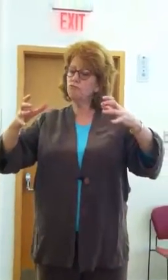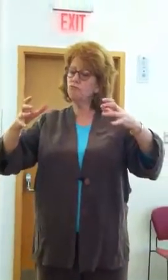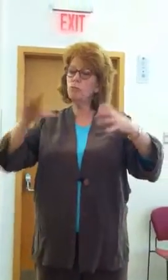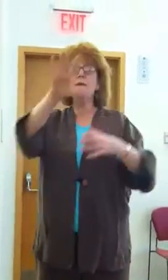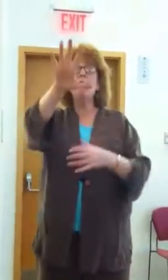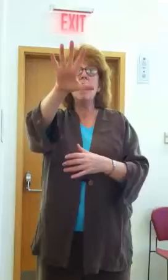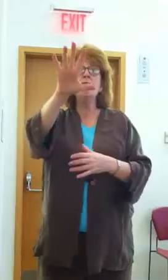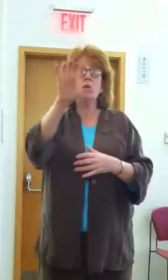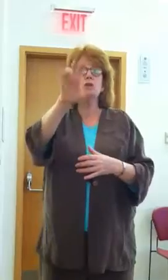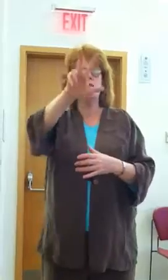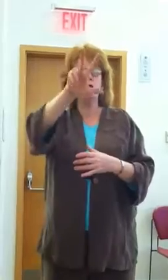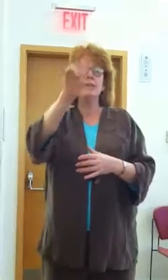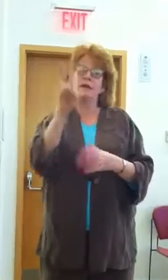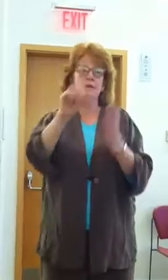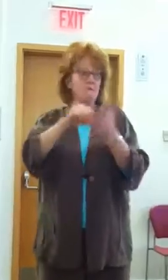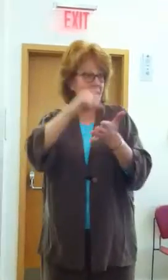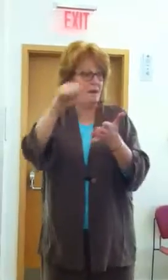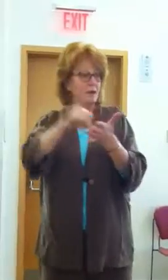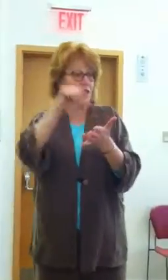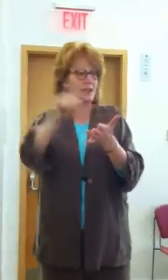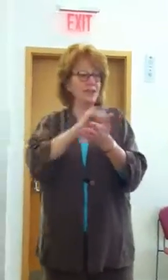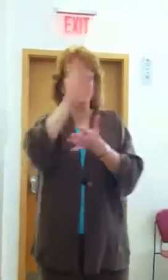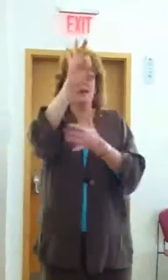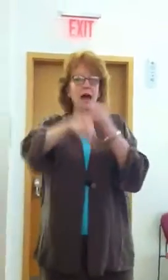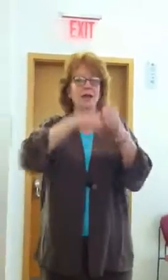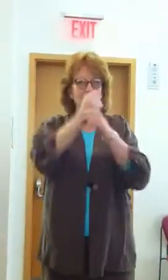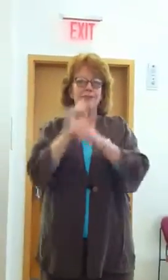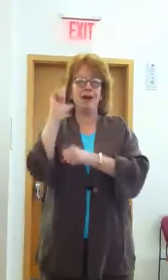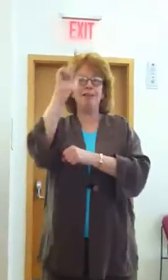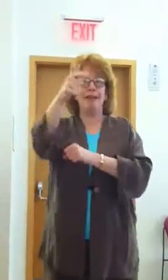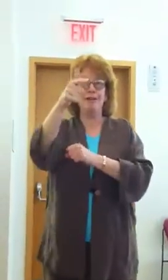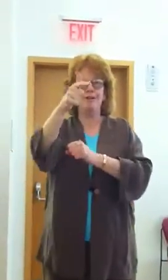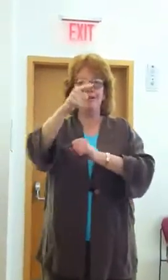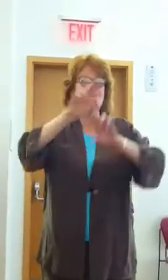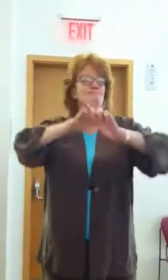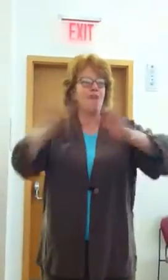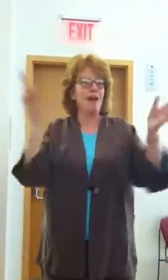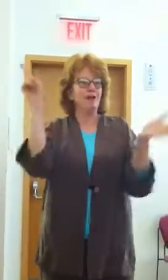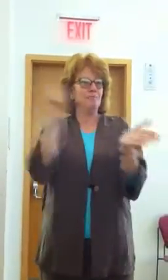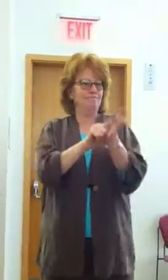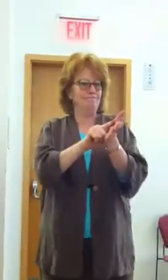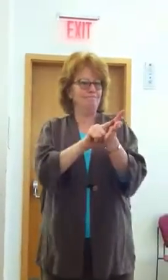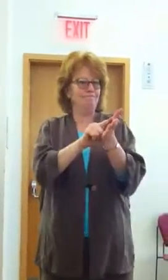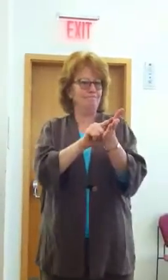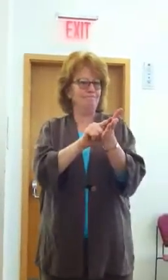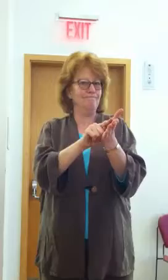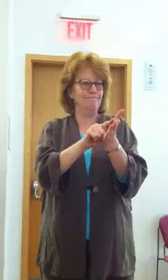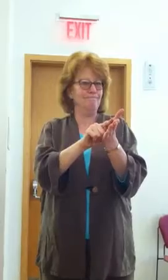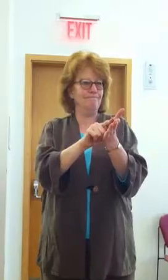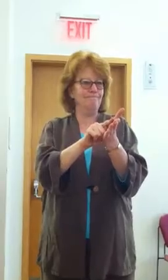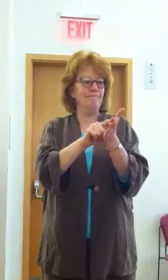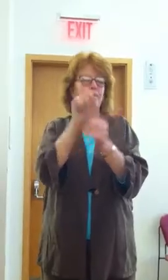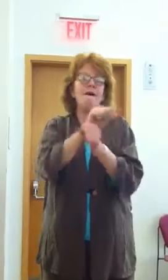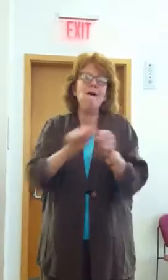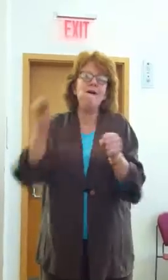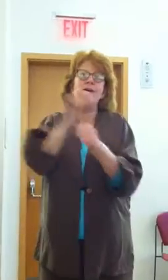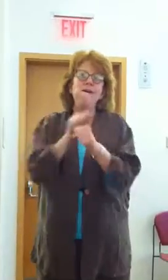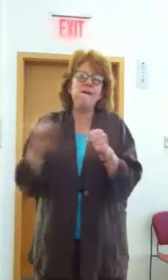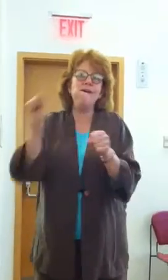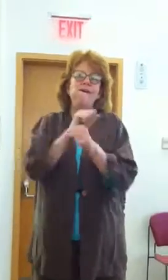537 pages, and 9 years later, the book was ready for publication. It was a labor of love, and we